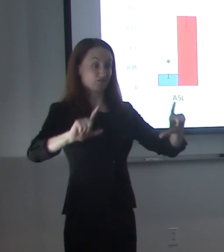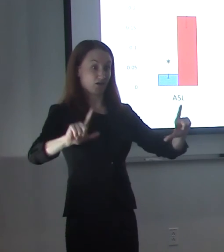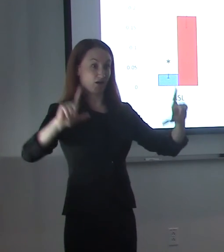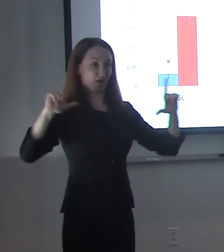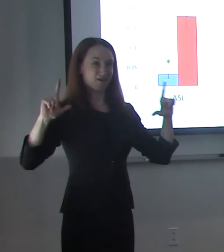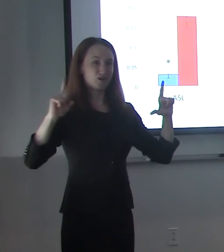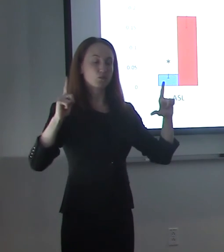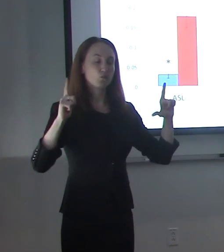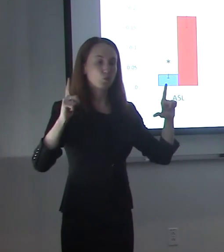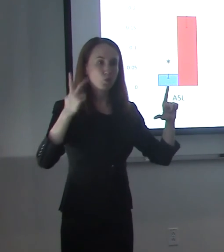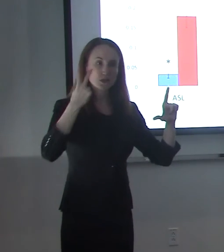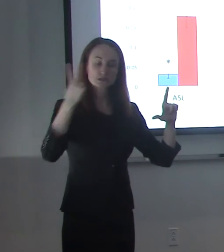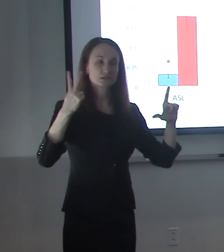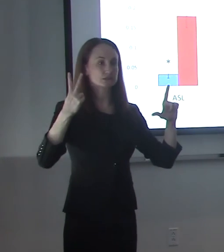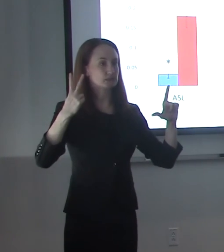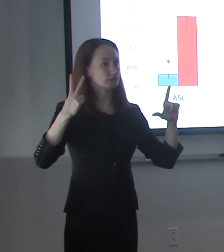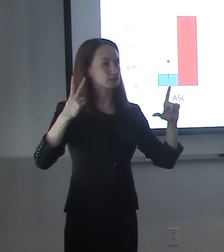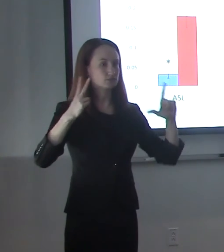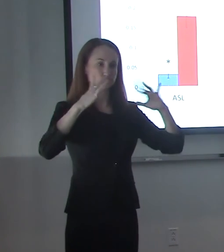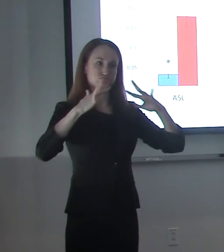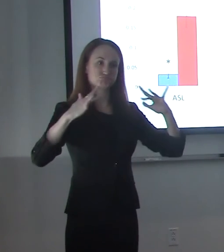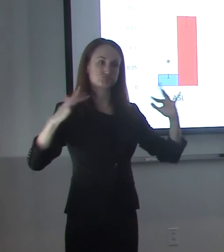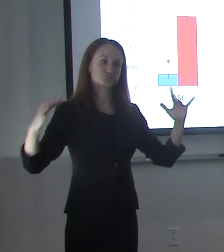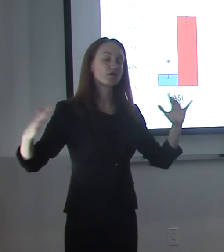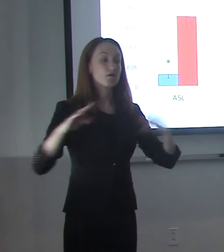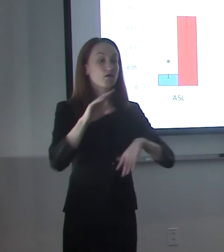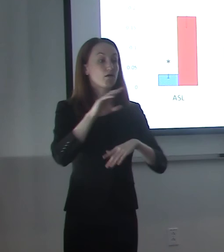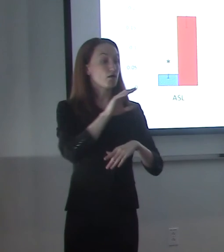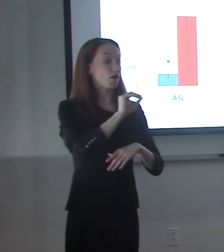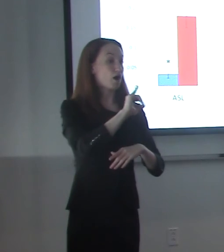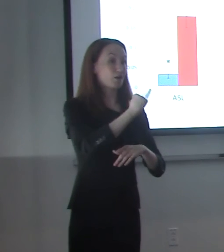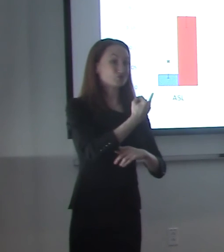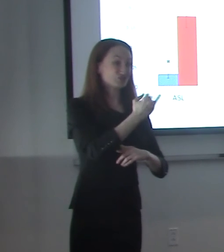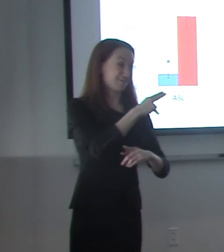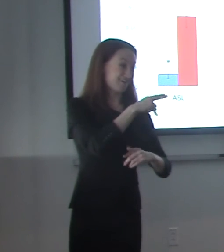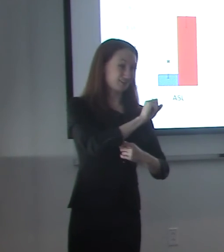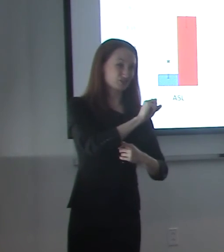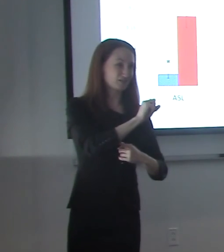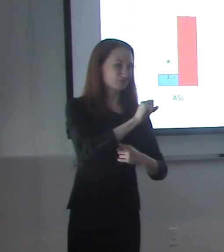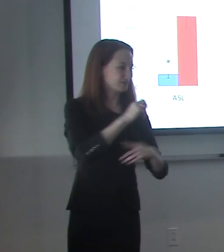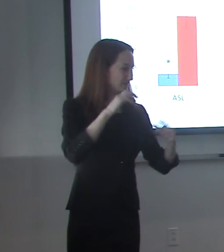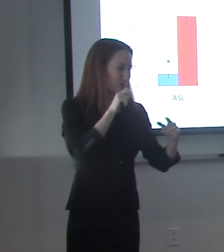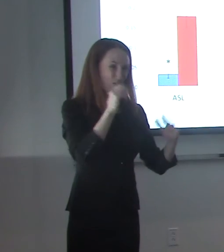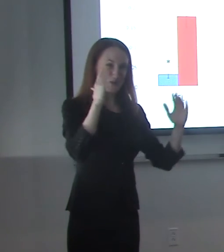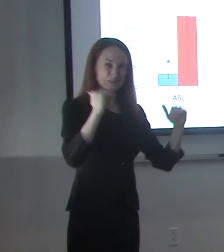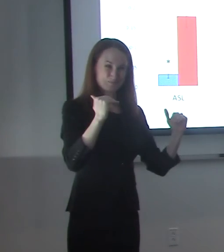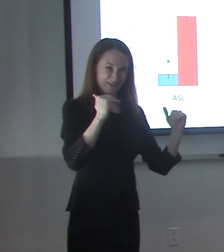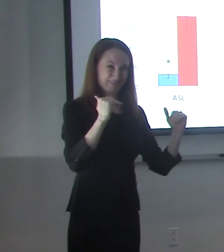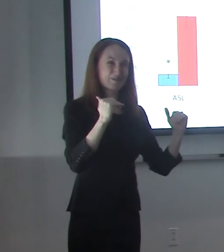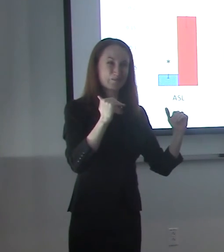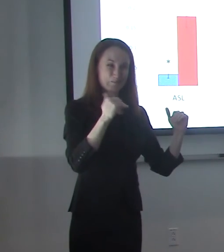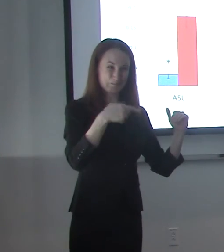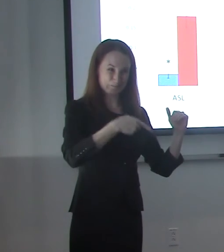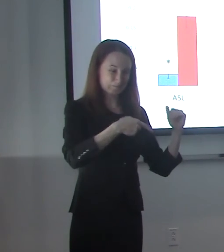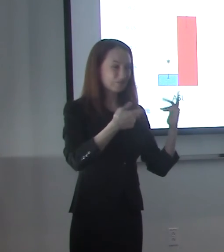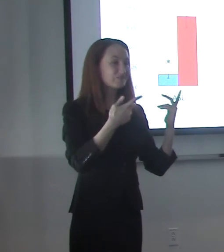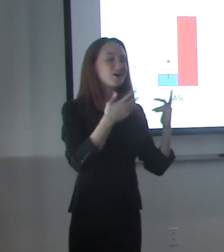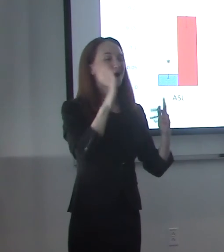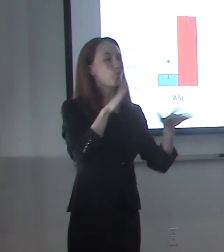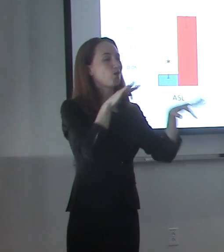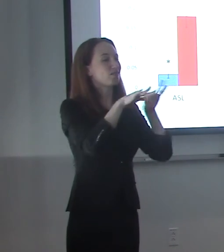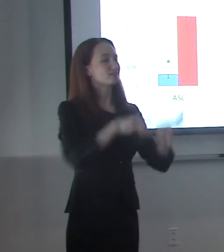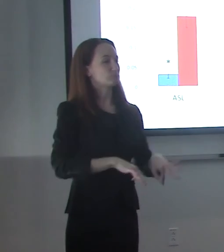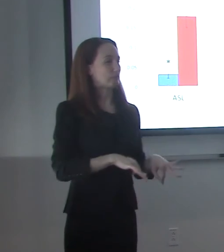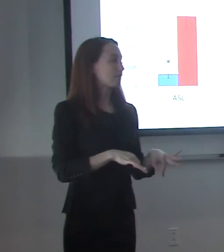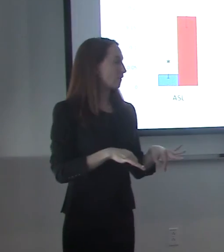variability in using object handshakes where you don't expect them in agentive clauses. And I can explain